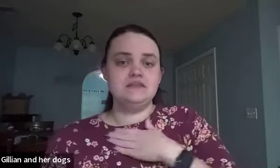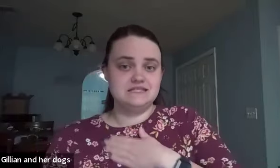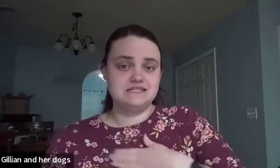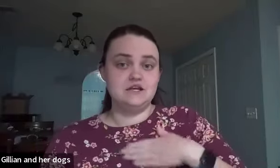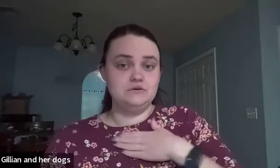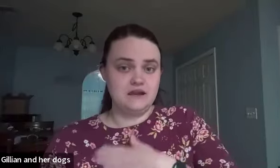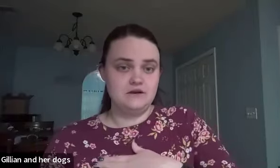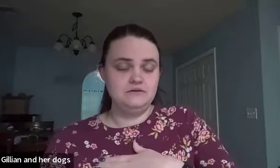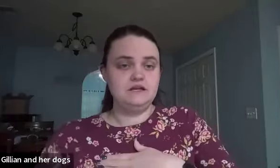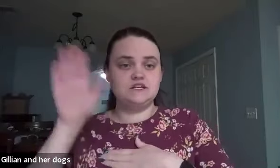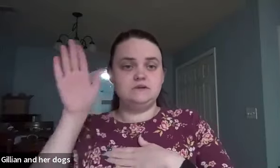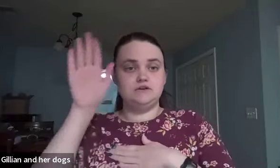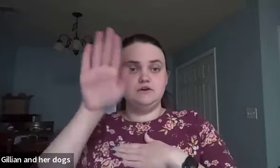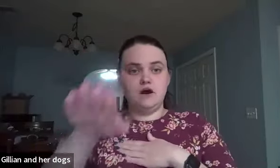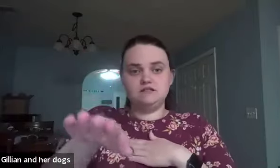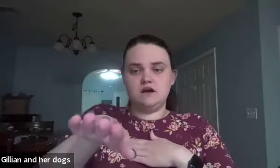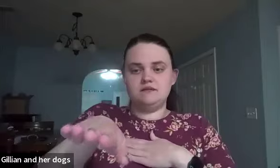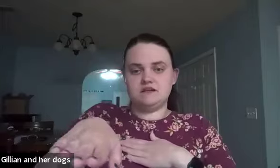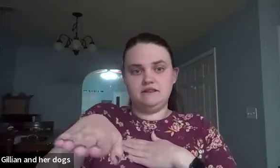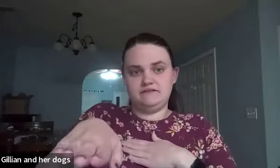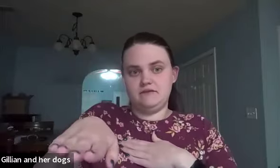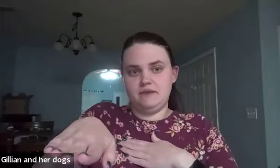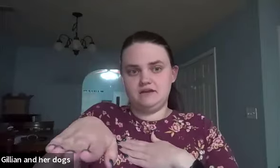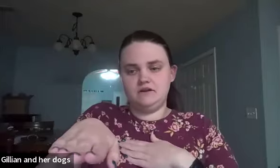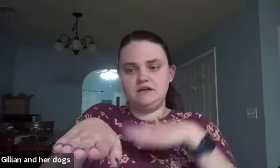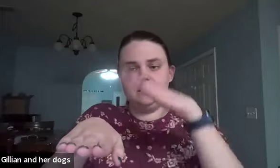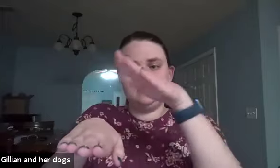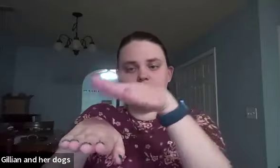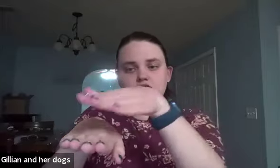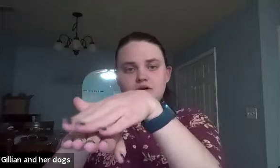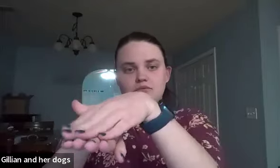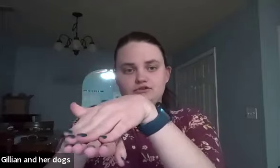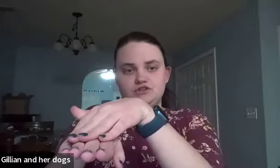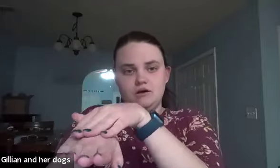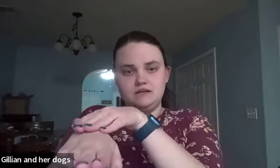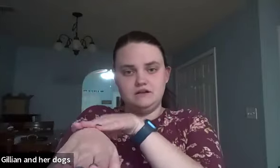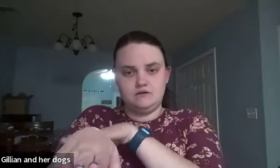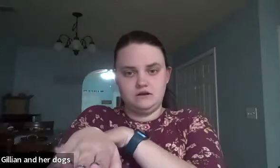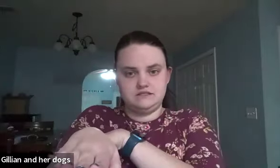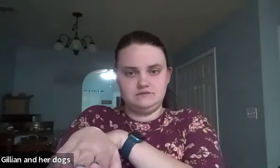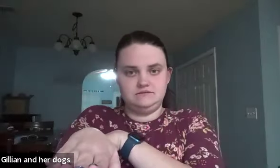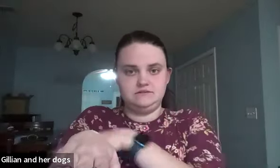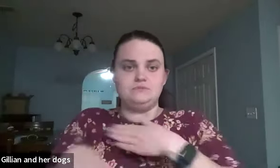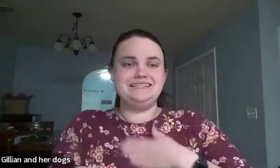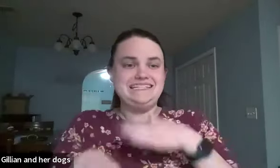And then slow down is going to be your non-dominant. It's going to be like kind of the back of your hand. You're going to bring your dominant across it. So